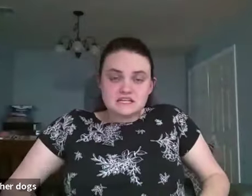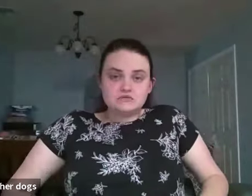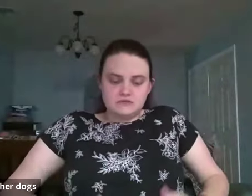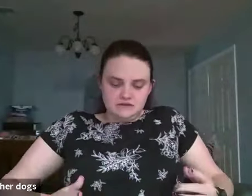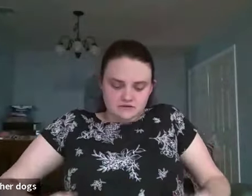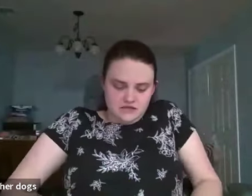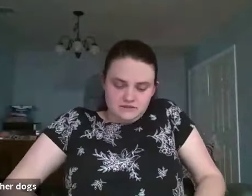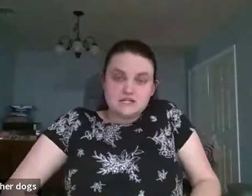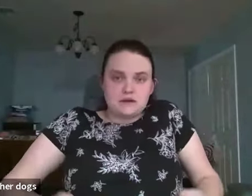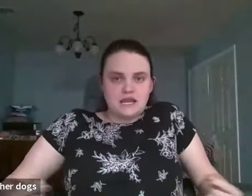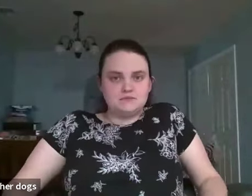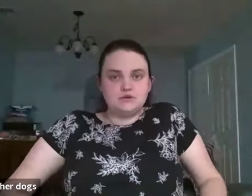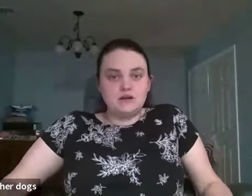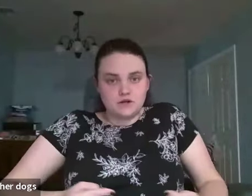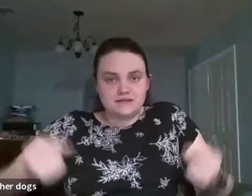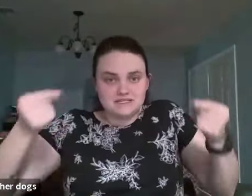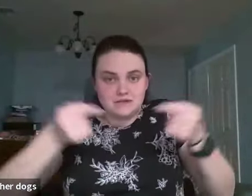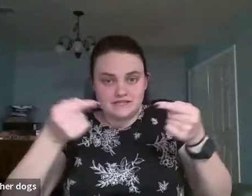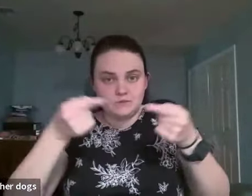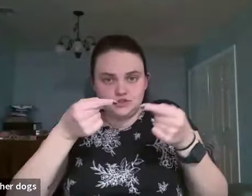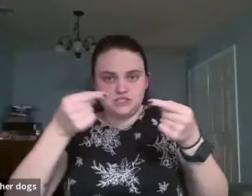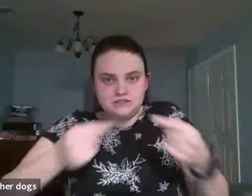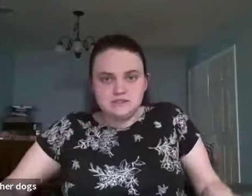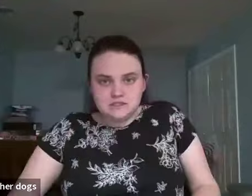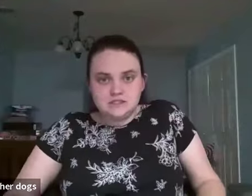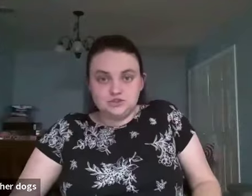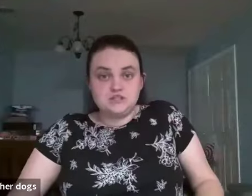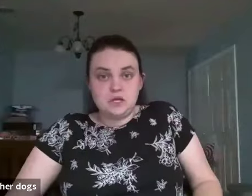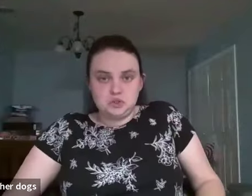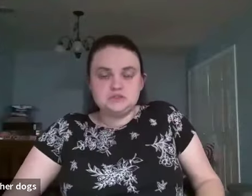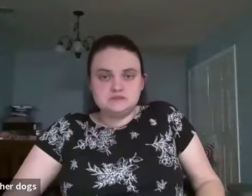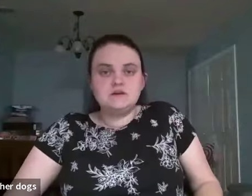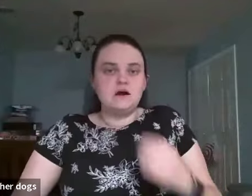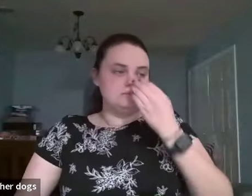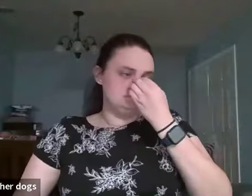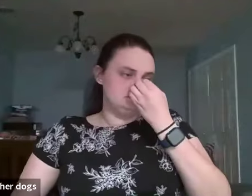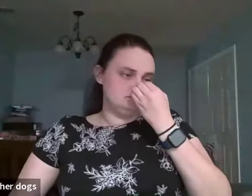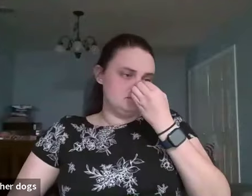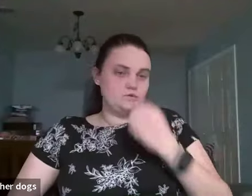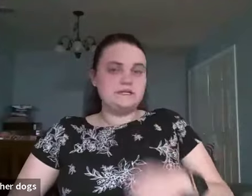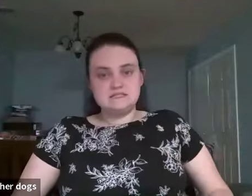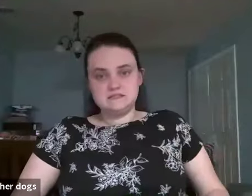is like, and you can't really tell, but I am doing it in front of my stomach, this motion. Your stomach hurts for being